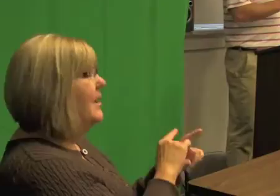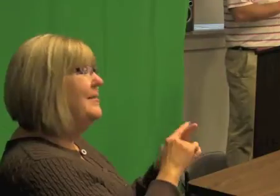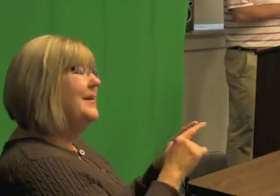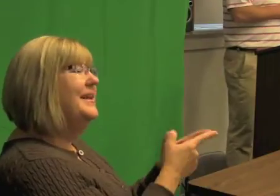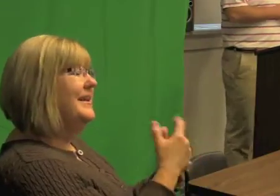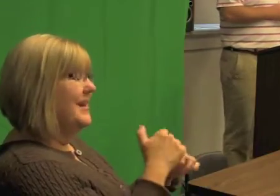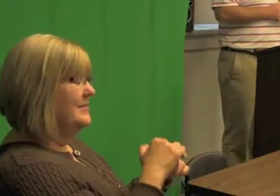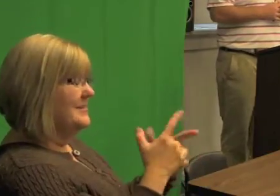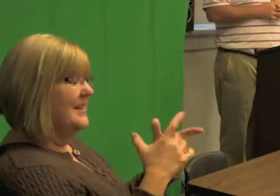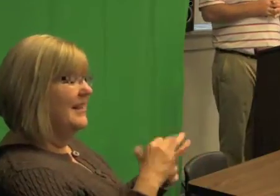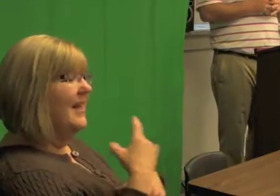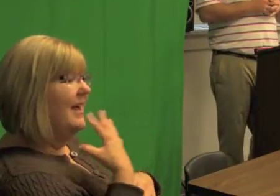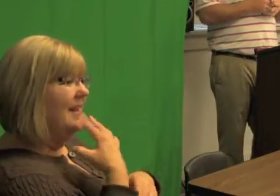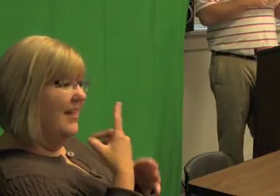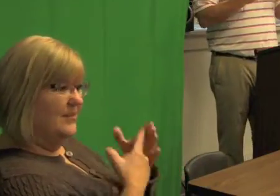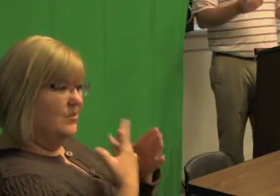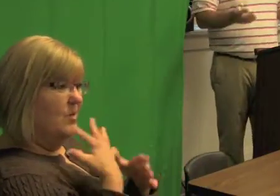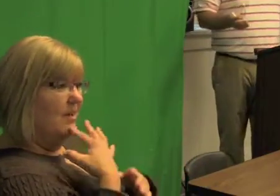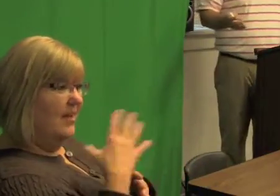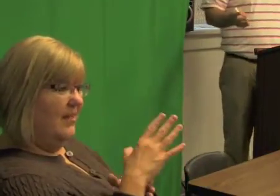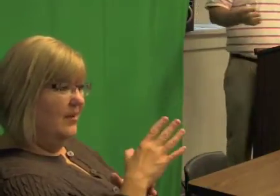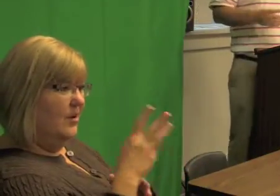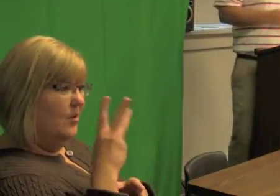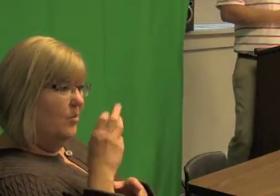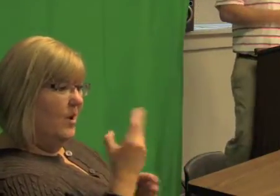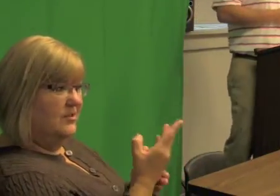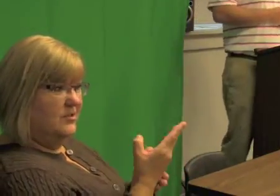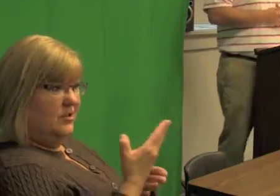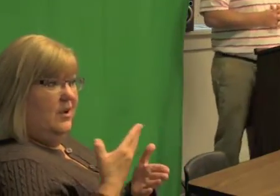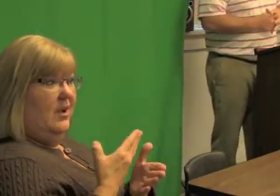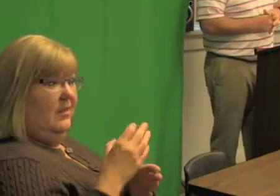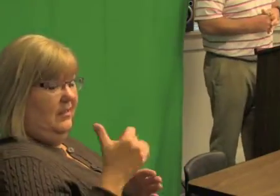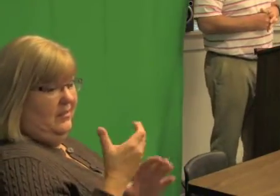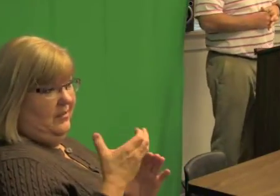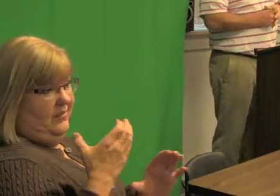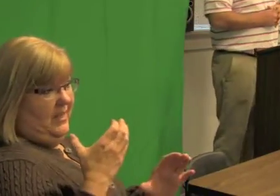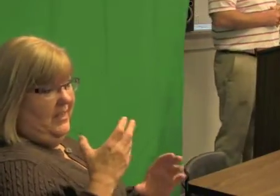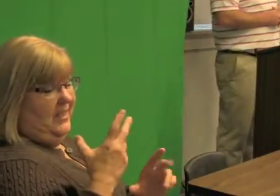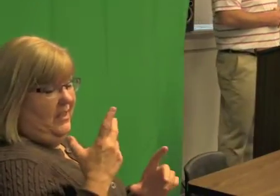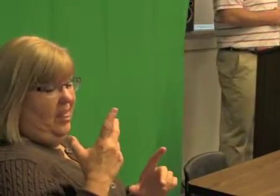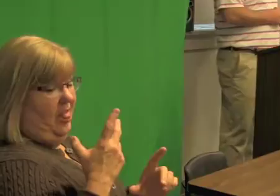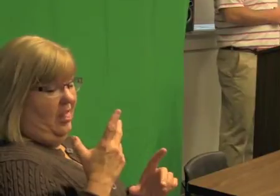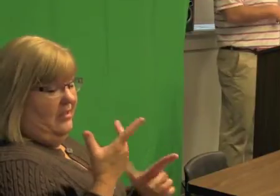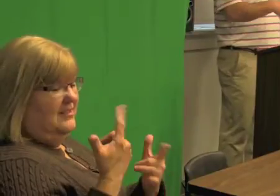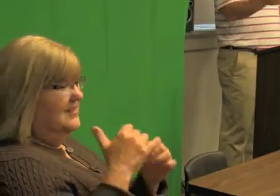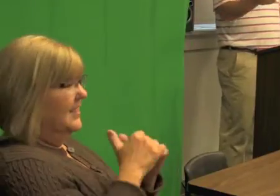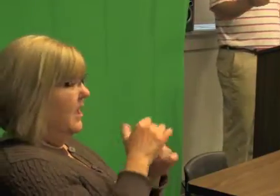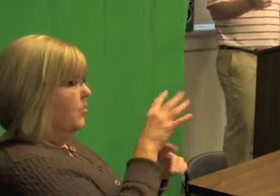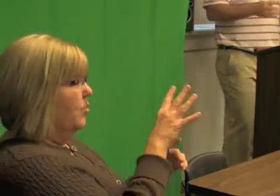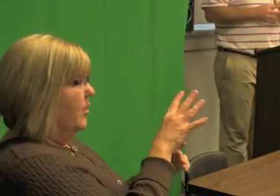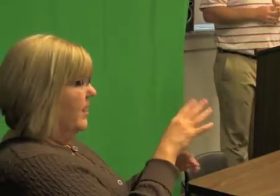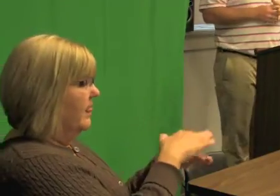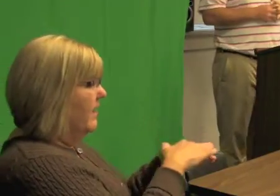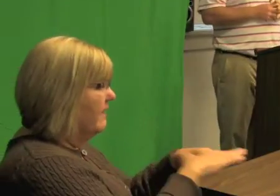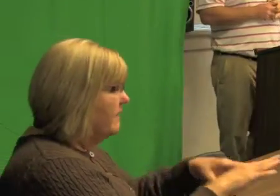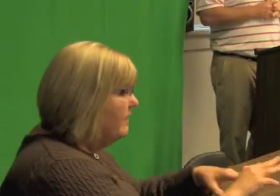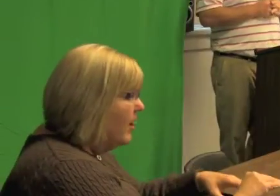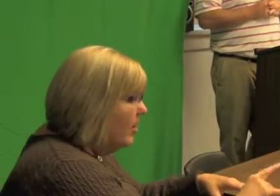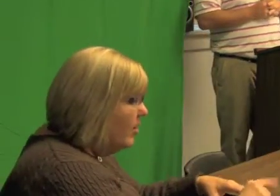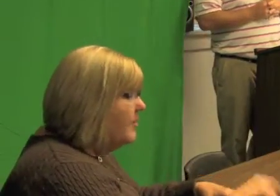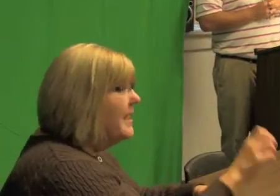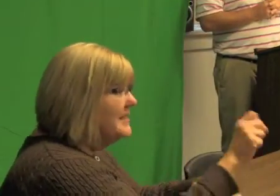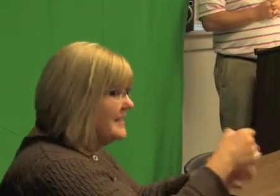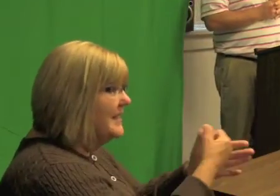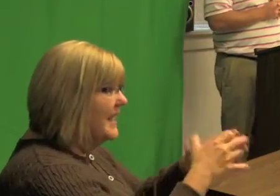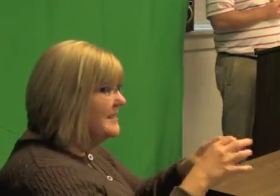a lot of colors. What color was your previous vehicle? You know, and then, does this come with floor mats? Well, yes,